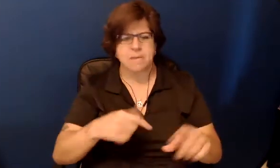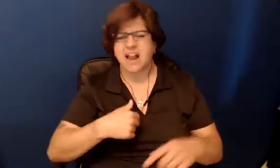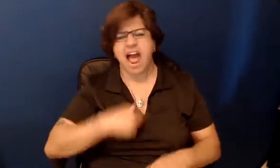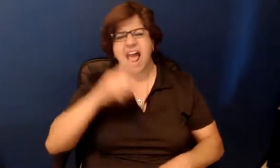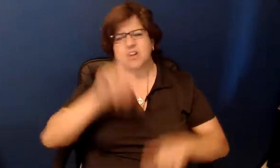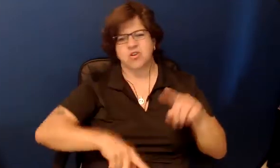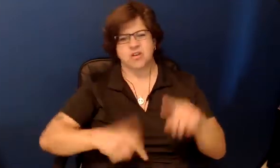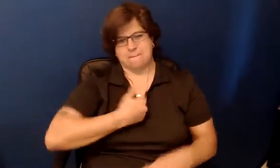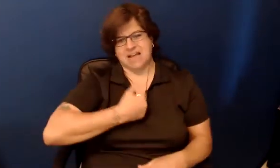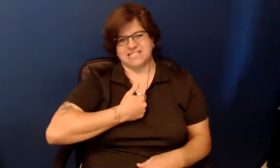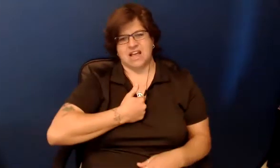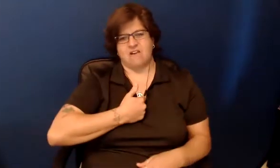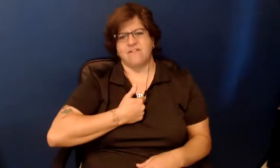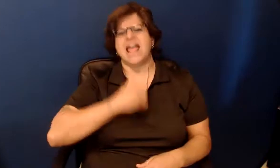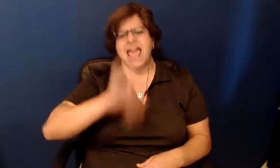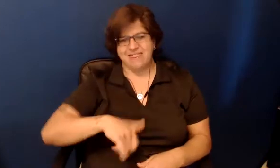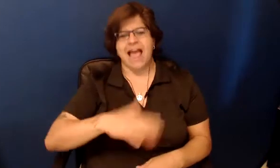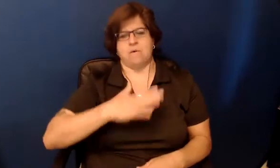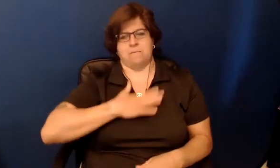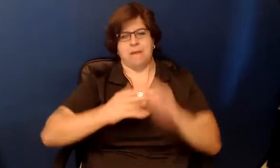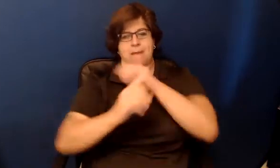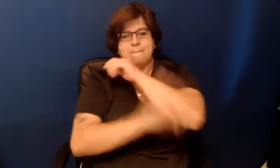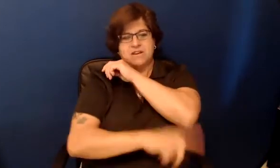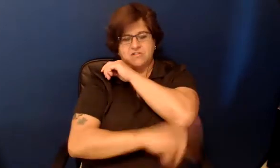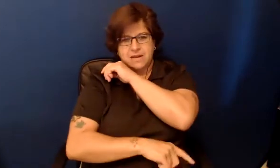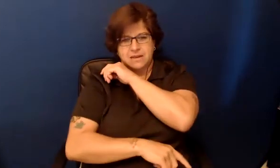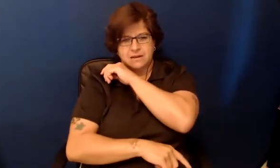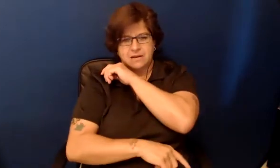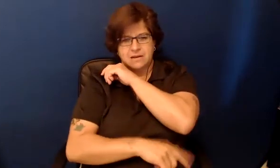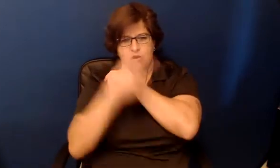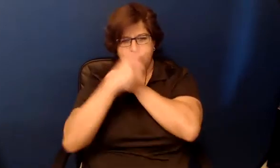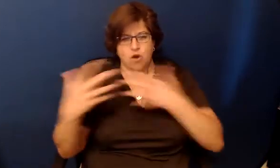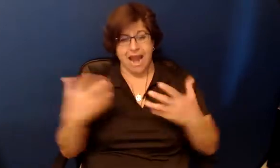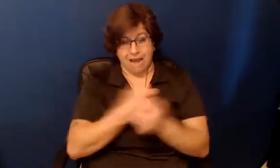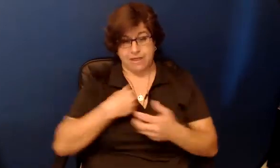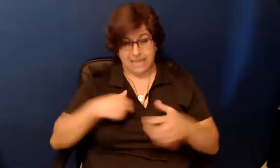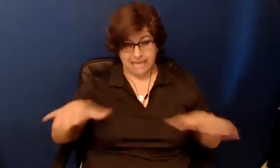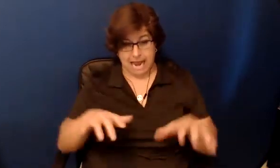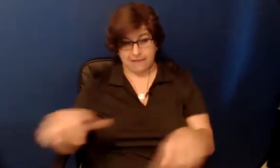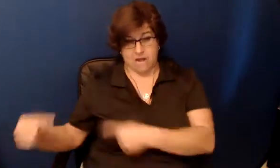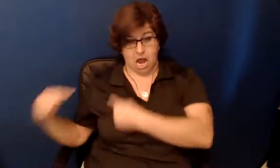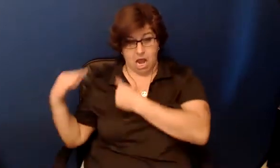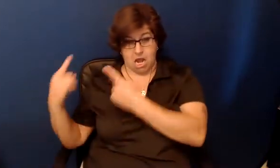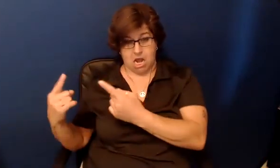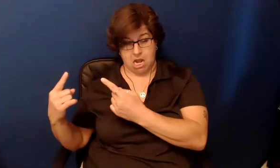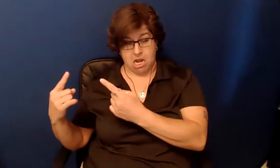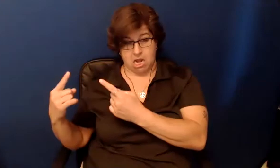it. And that was going to be my punishment for the things that I had done. I mean, can you imagine that kind of a